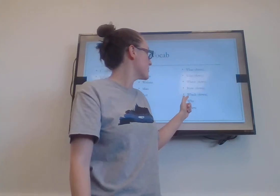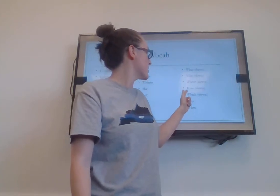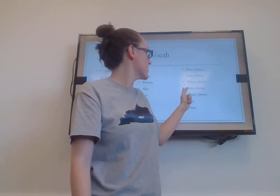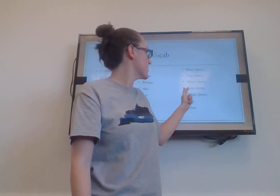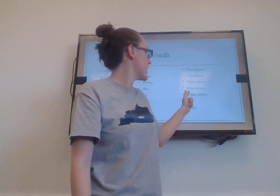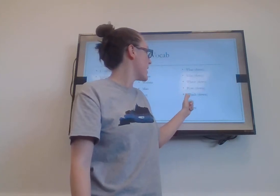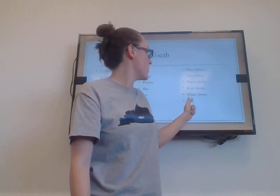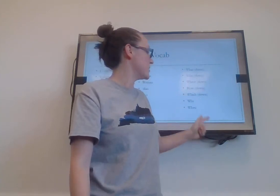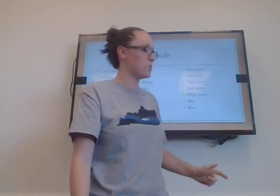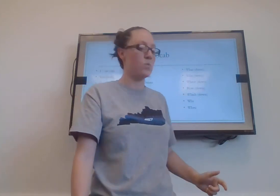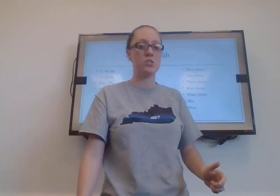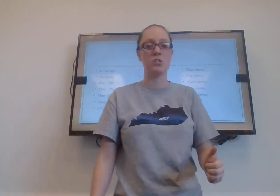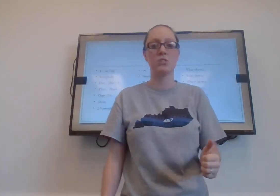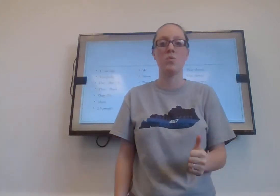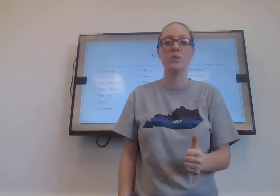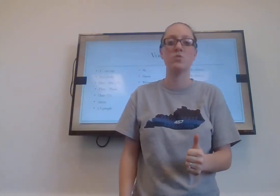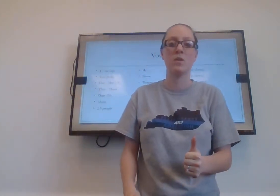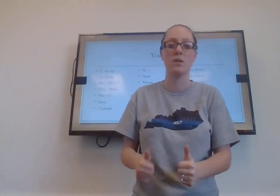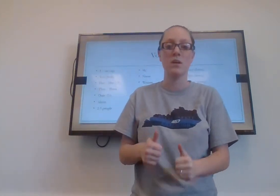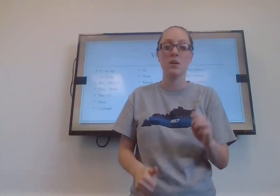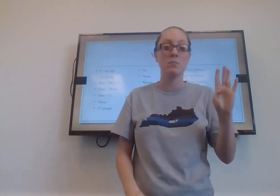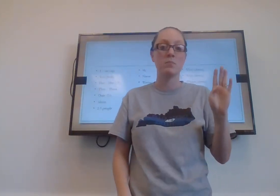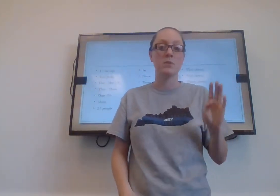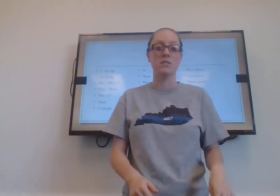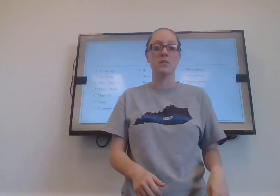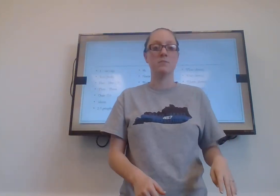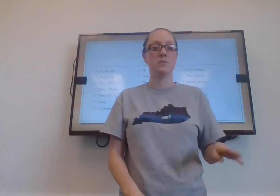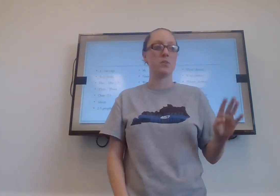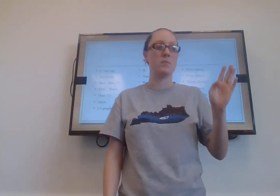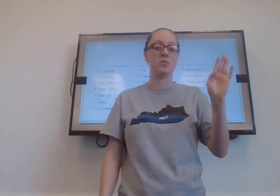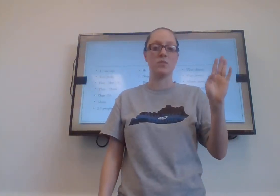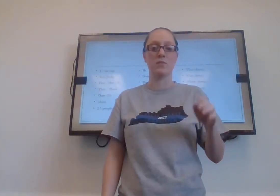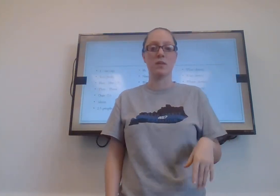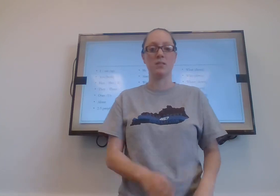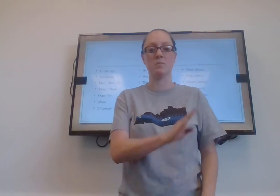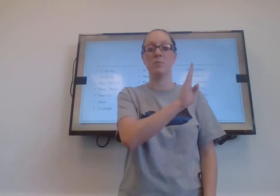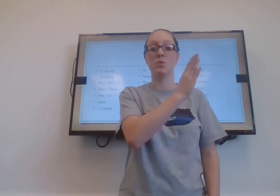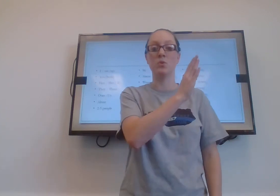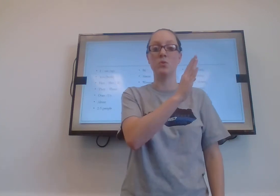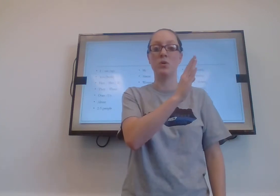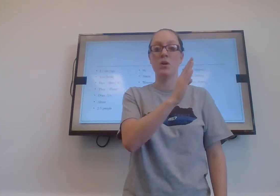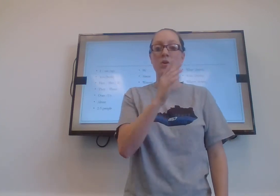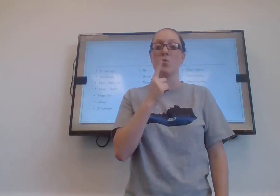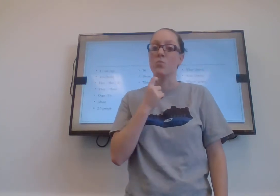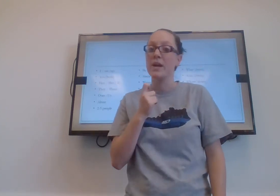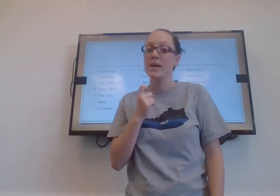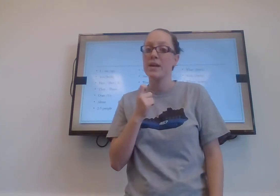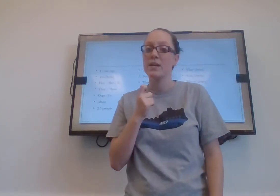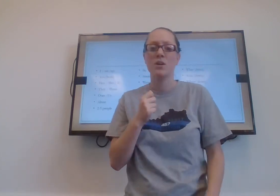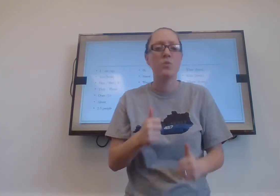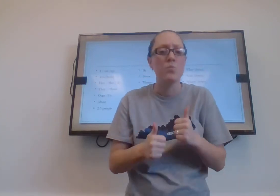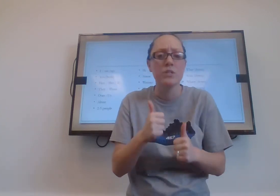sorry. Which? So which one is it? So I'm going to do different hands. Blue or red. Which